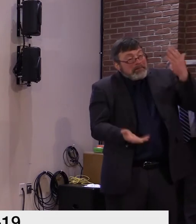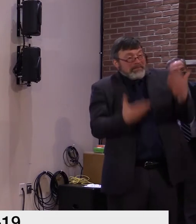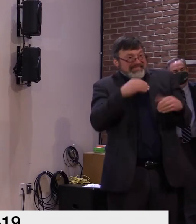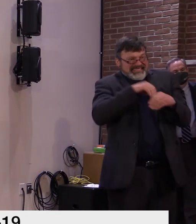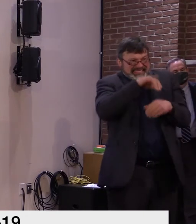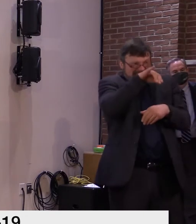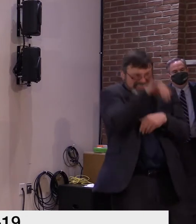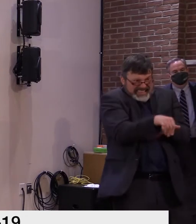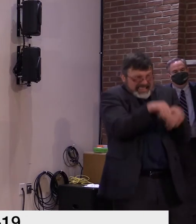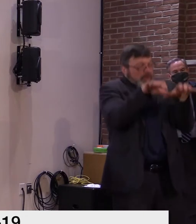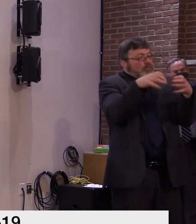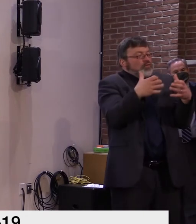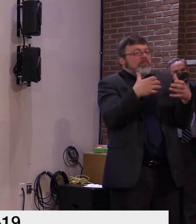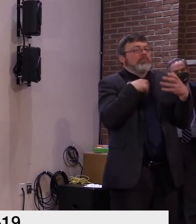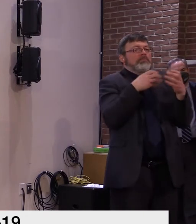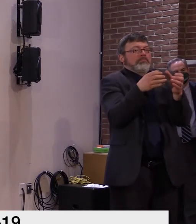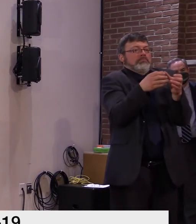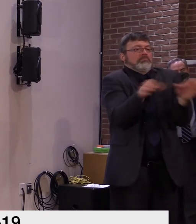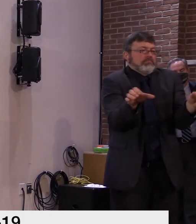going forward on that.